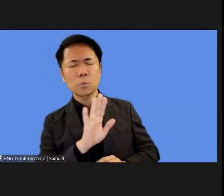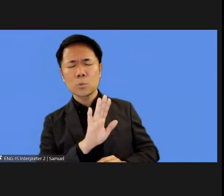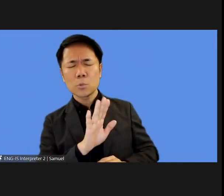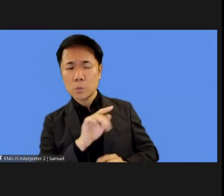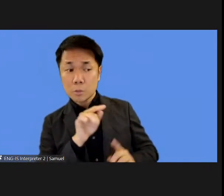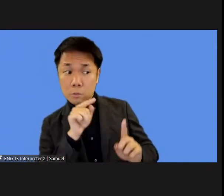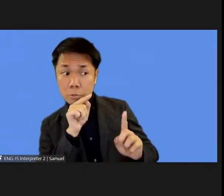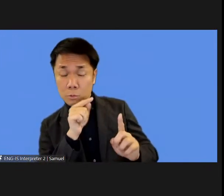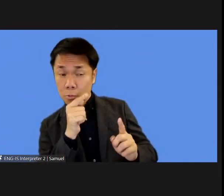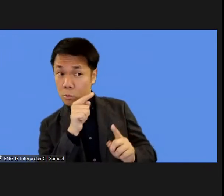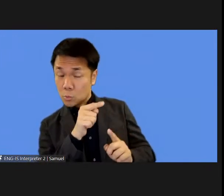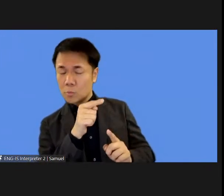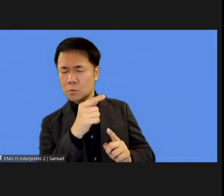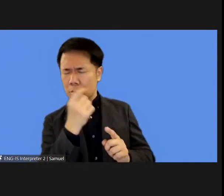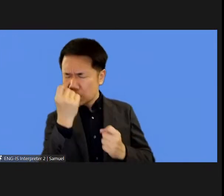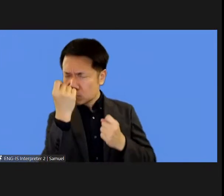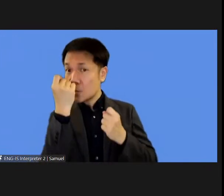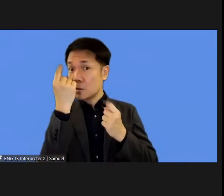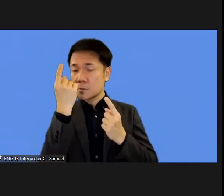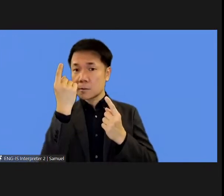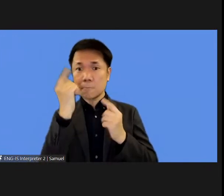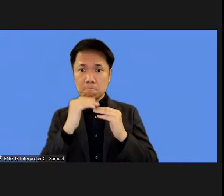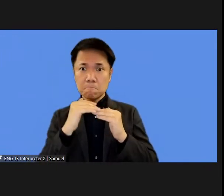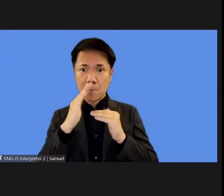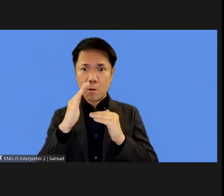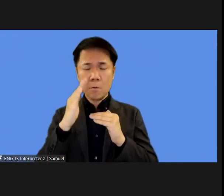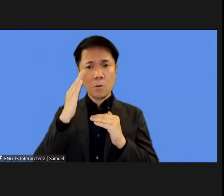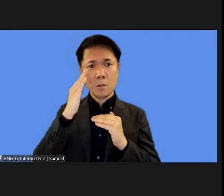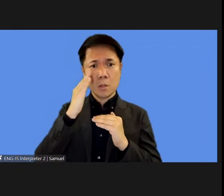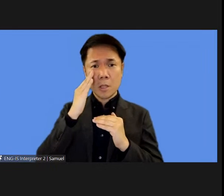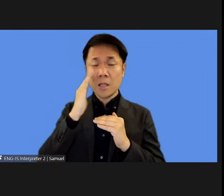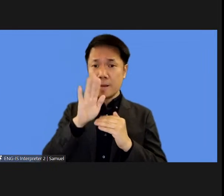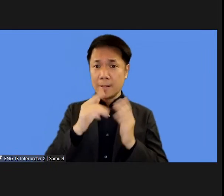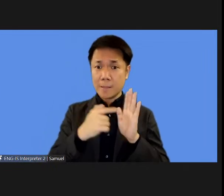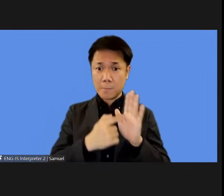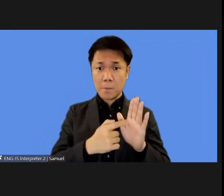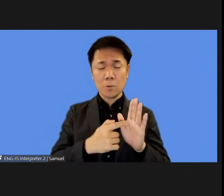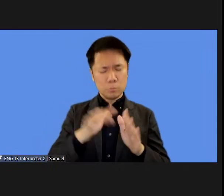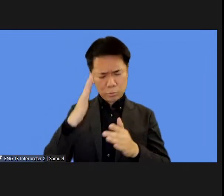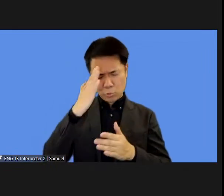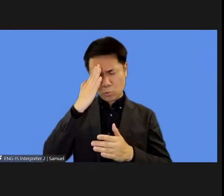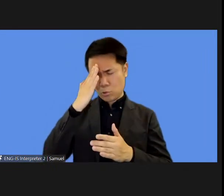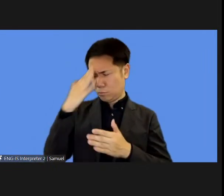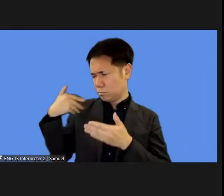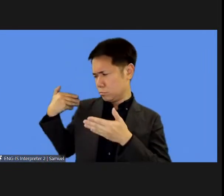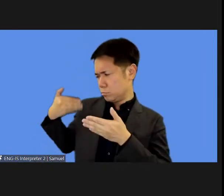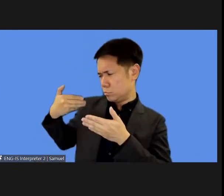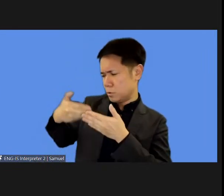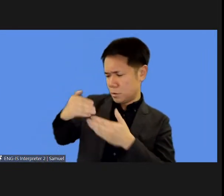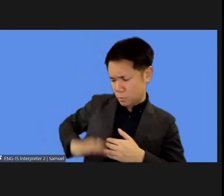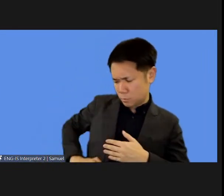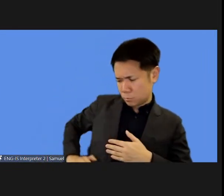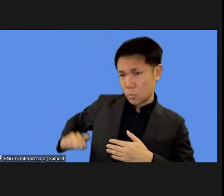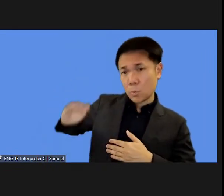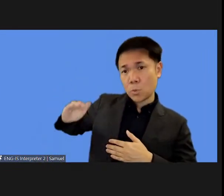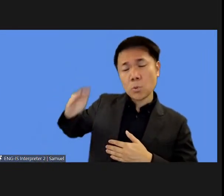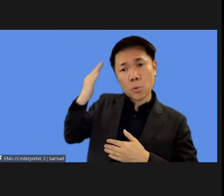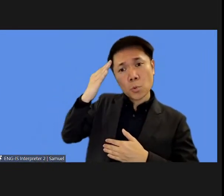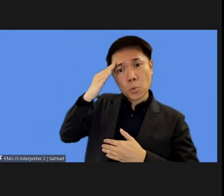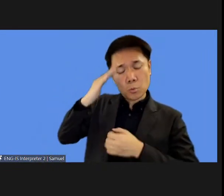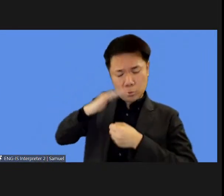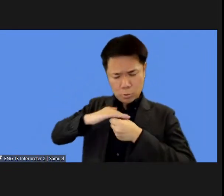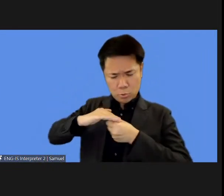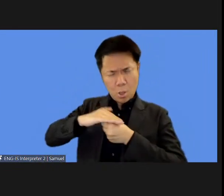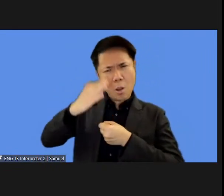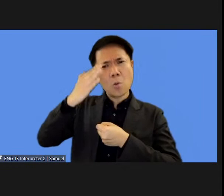brought, on the conversation. When you say local knowledge, better understanding, of the problematic that people are facing.